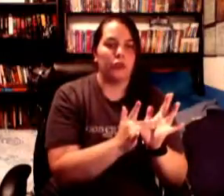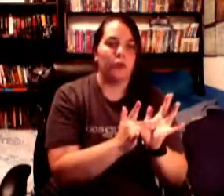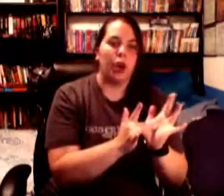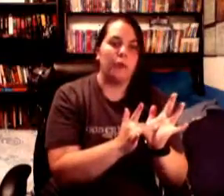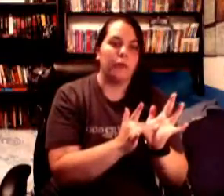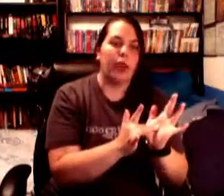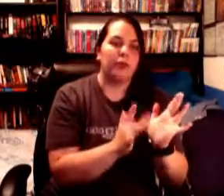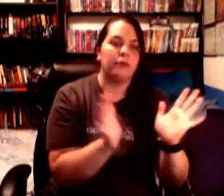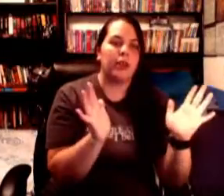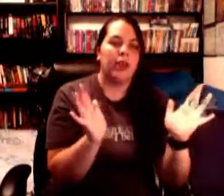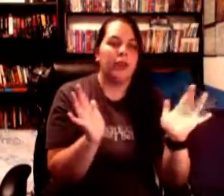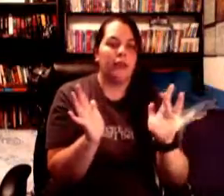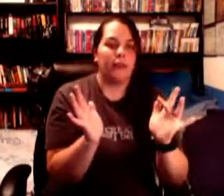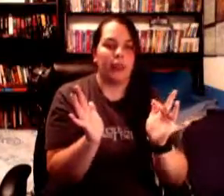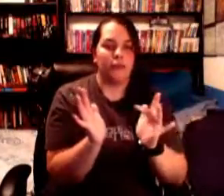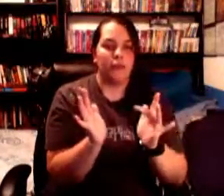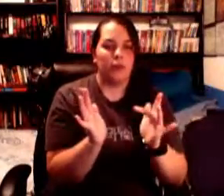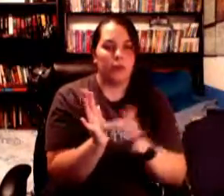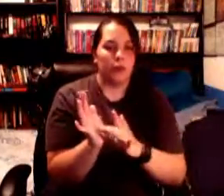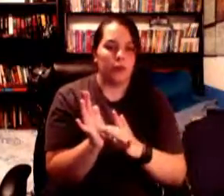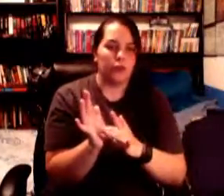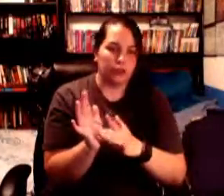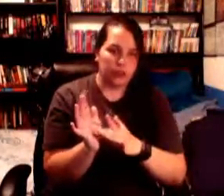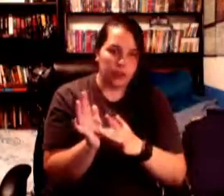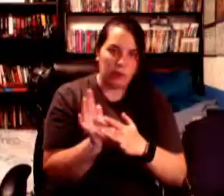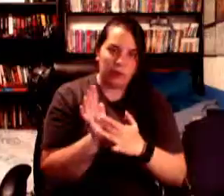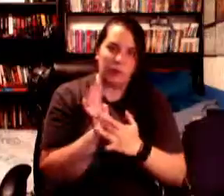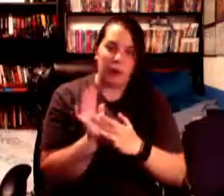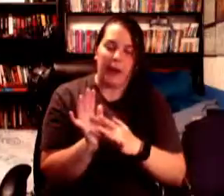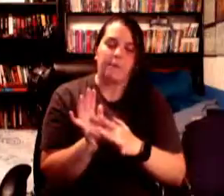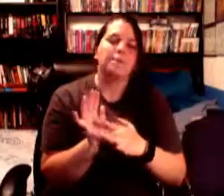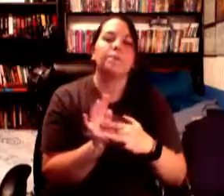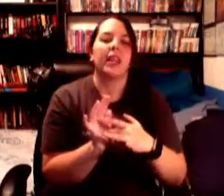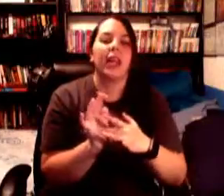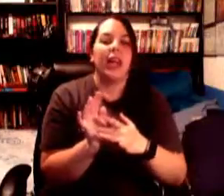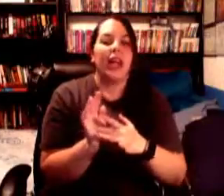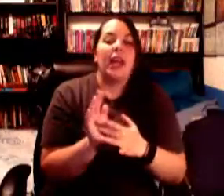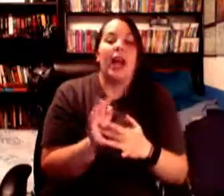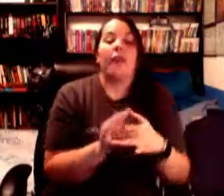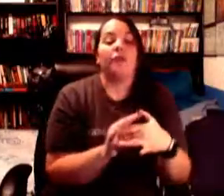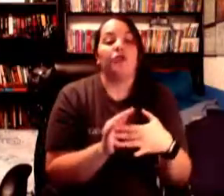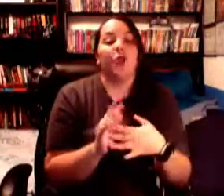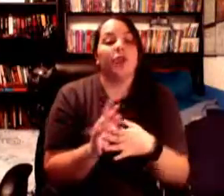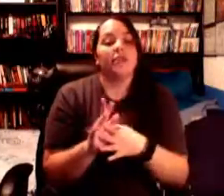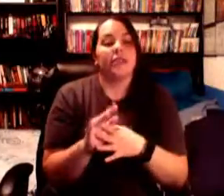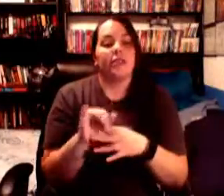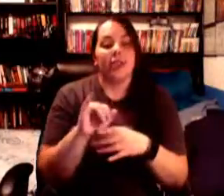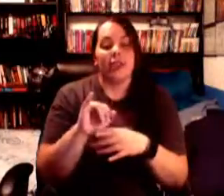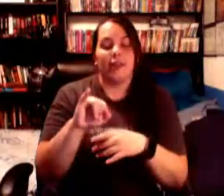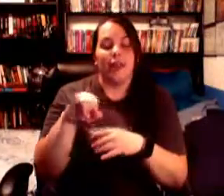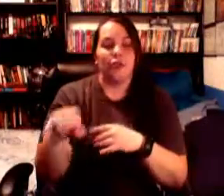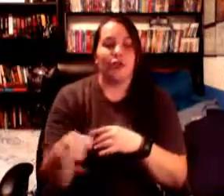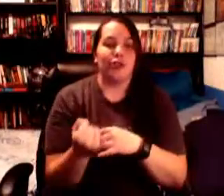your palm of left. Left middle finger touches the palm of your right hand. And then just is just the